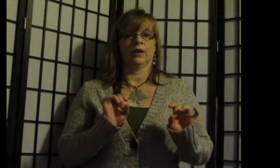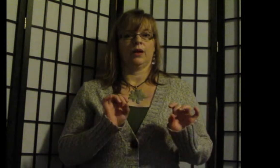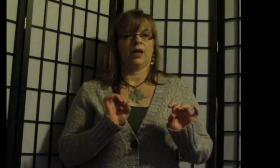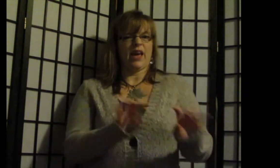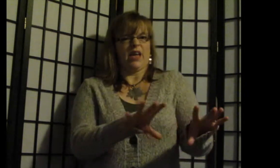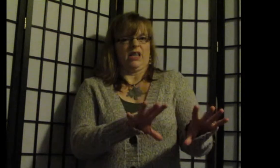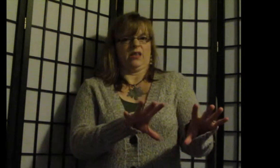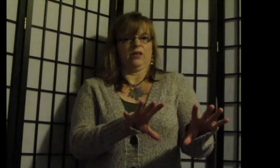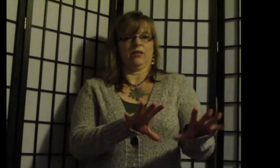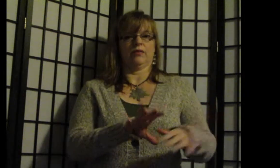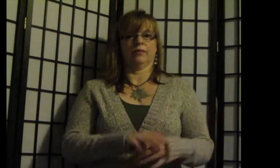Hate.